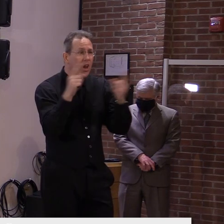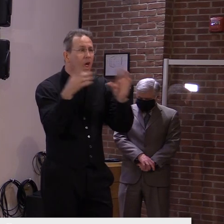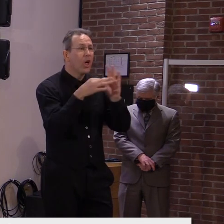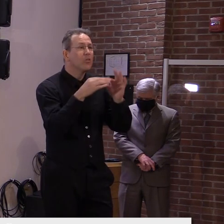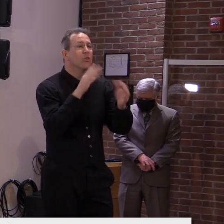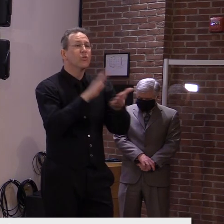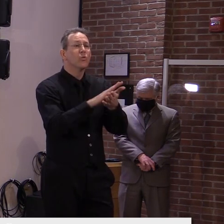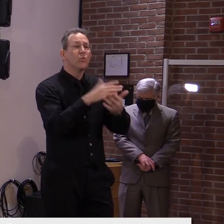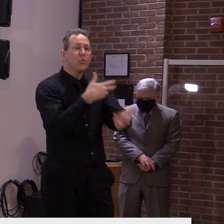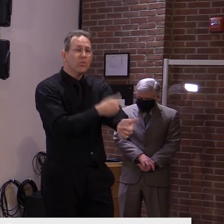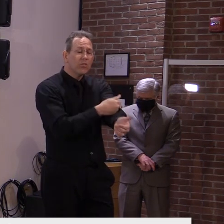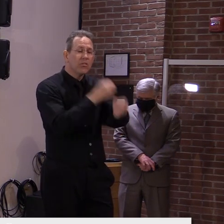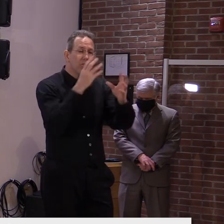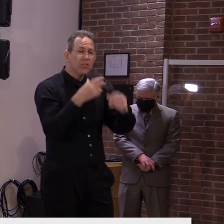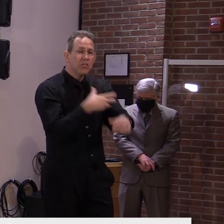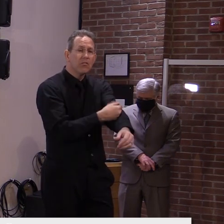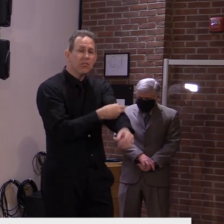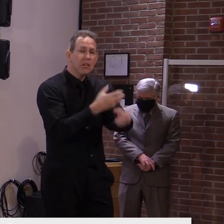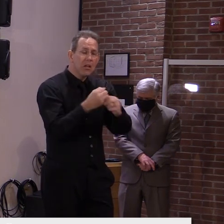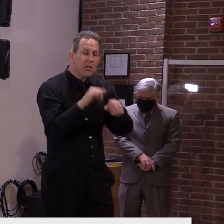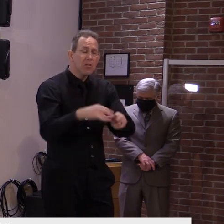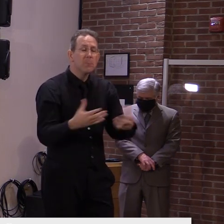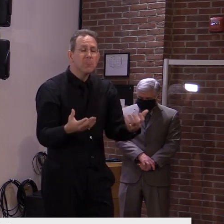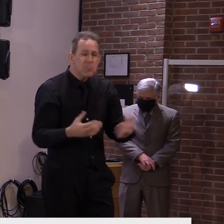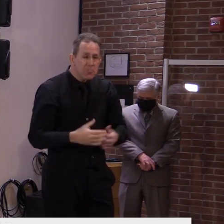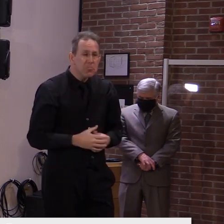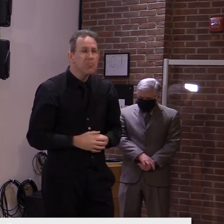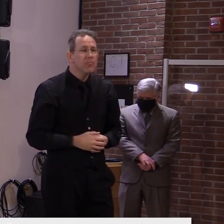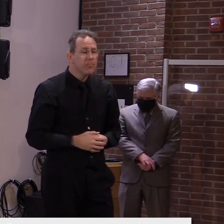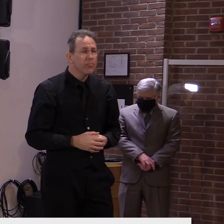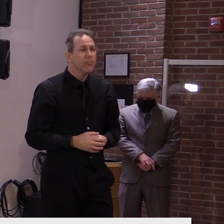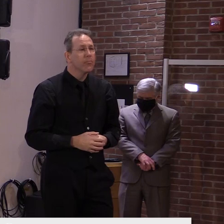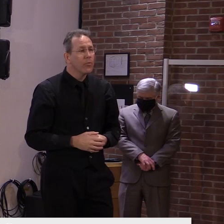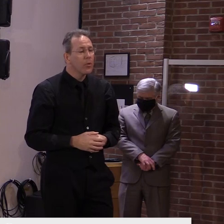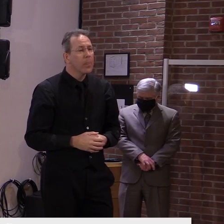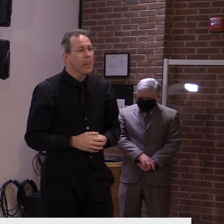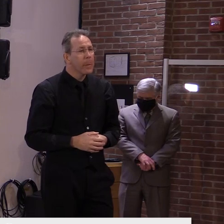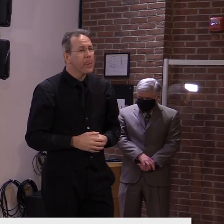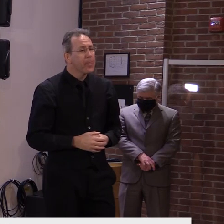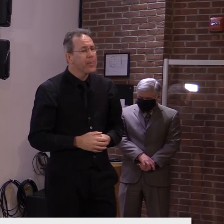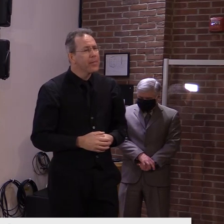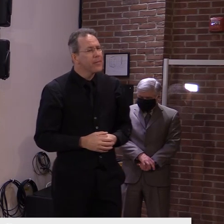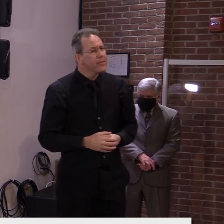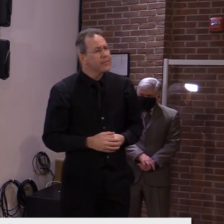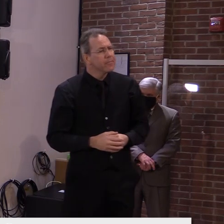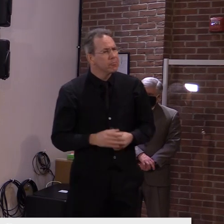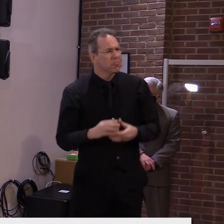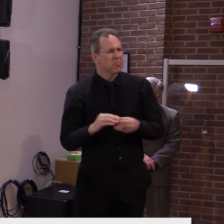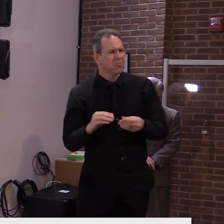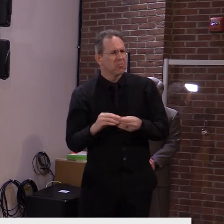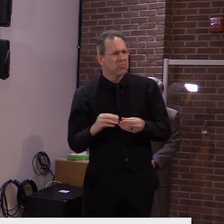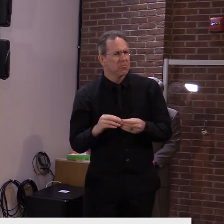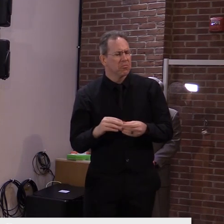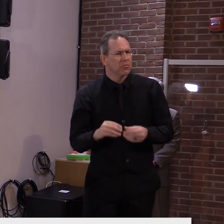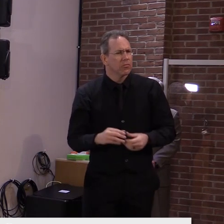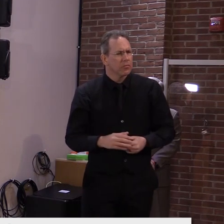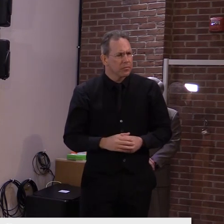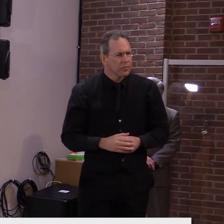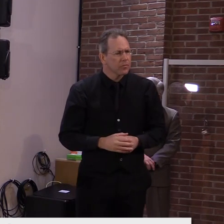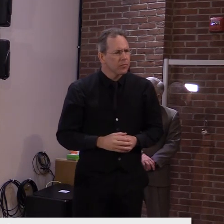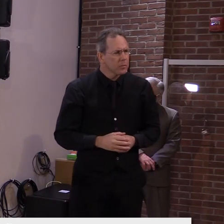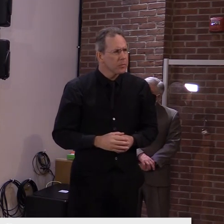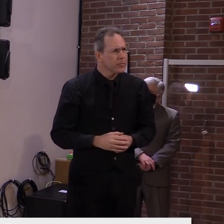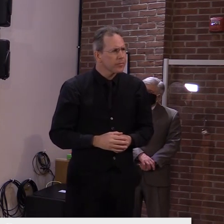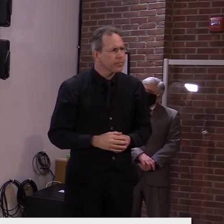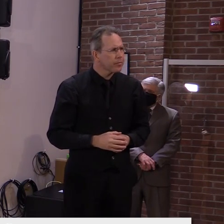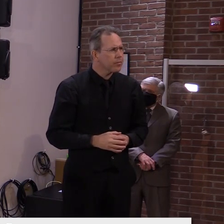that schools shouldn't need vaccines as a prerequisite for opening. I